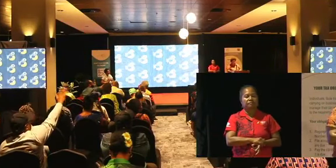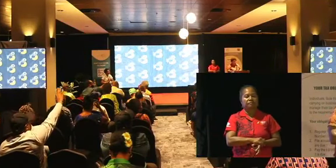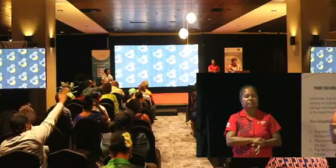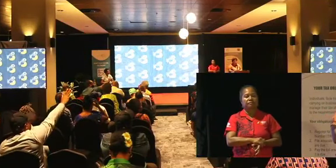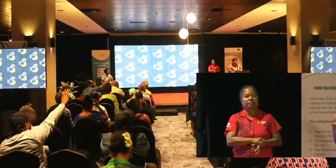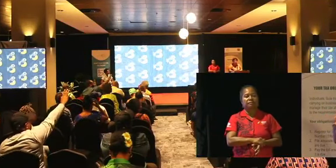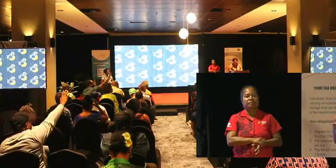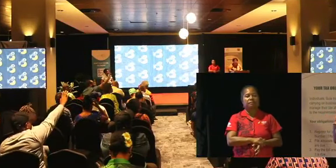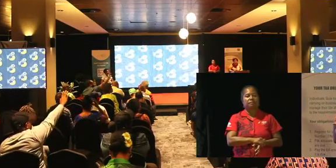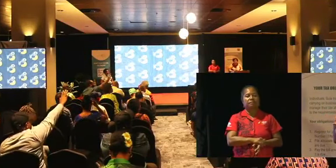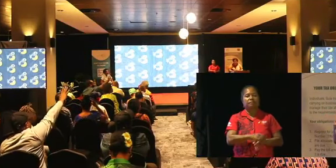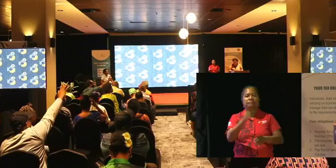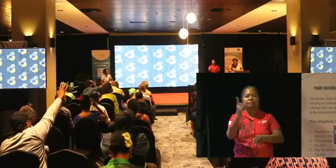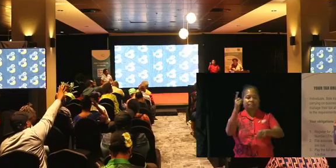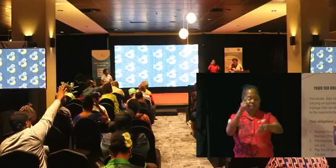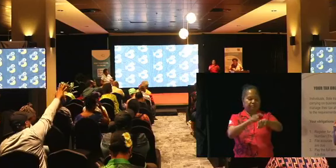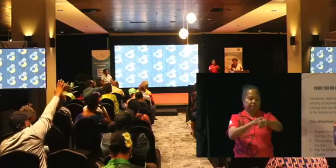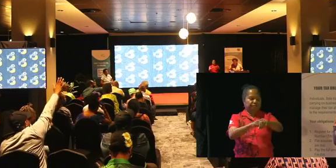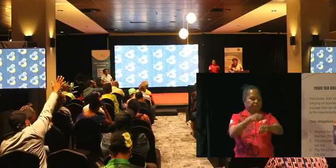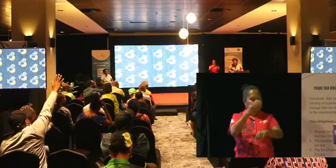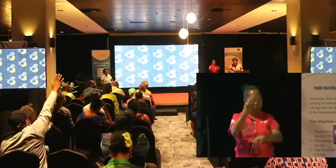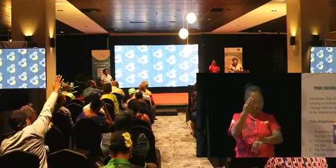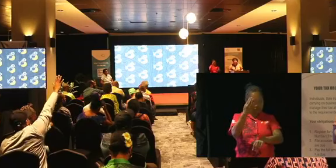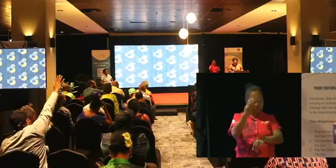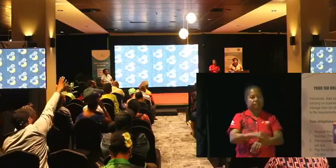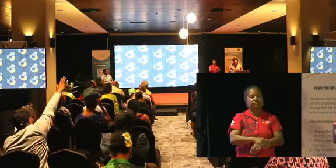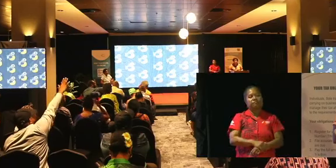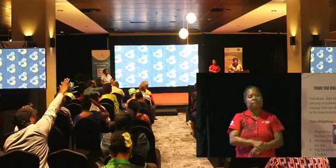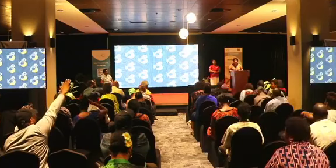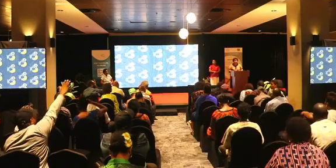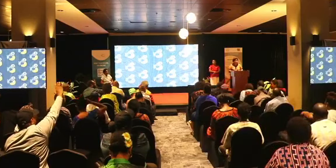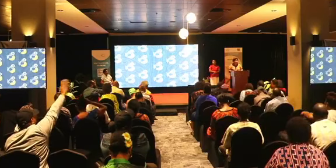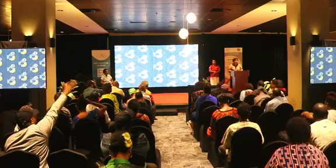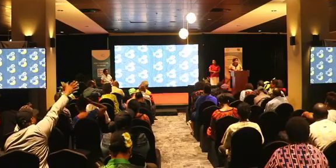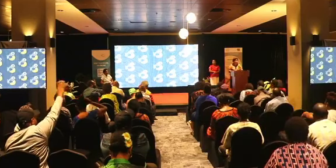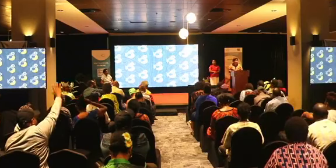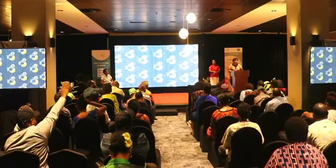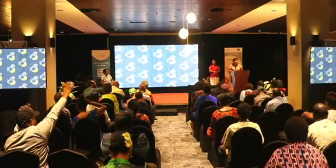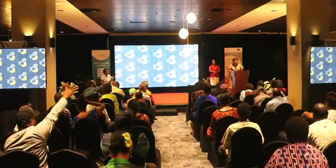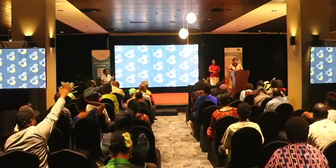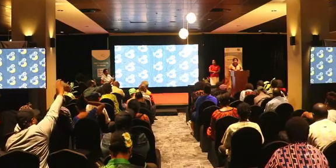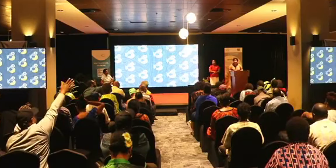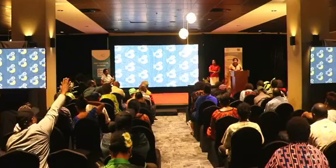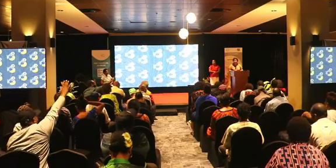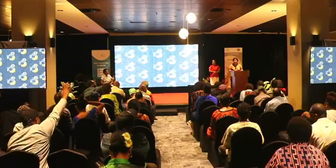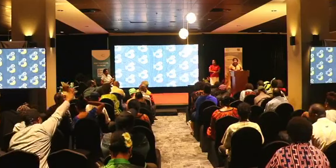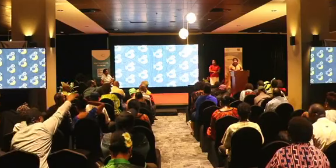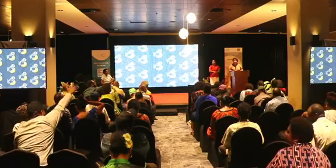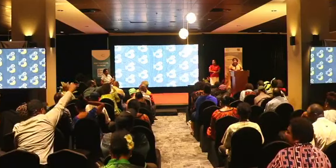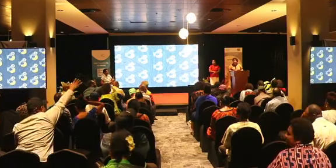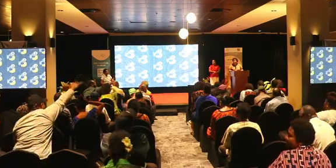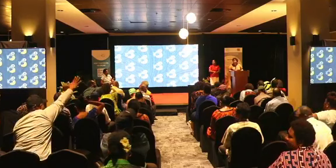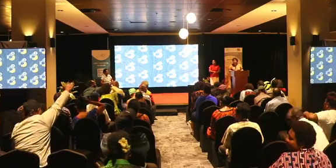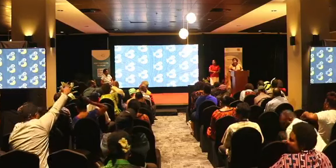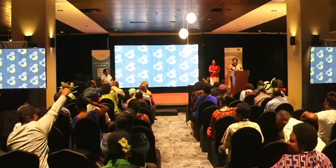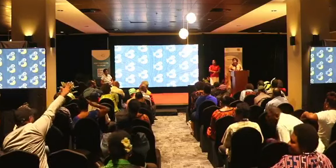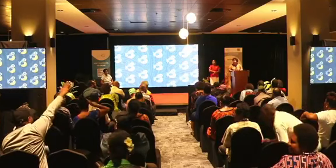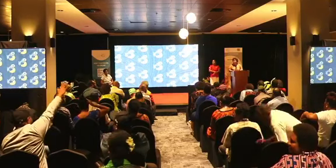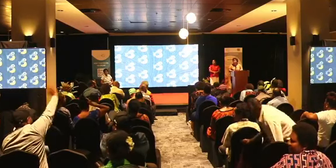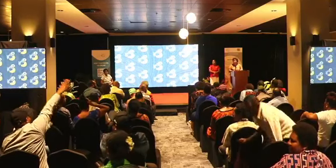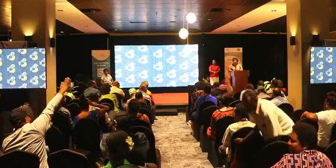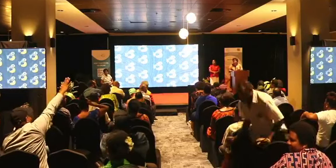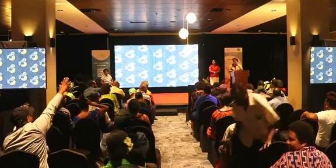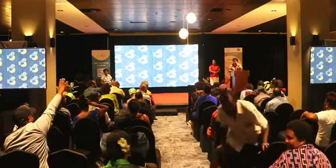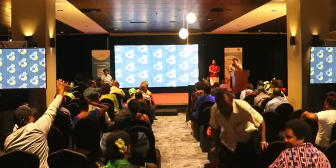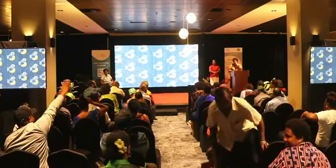Okay, so I'm 4 o'clock now, so any burning one before we close it? Oh, there's a lot.